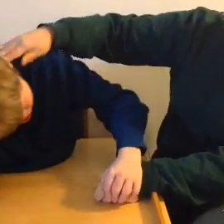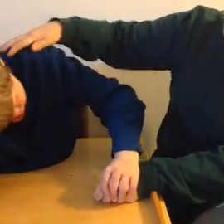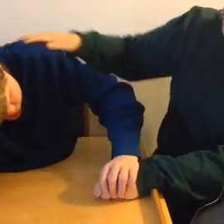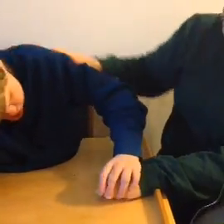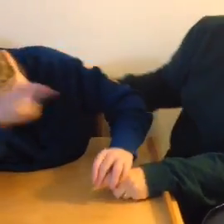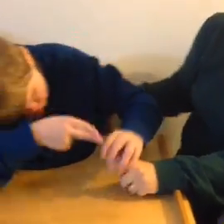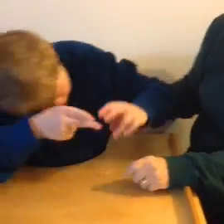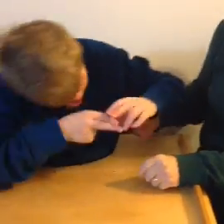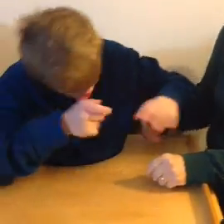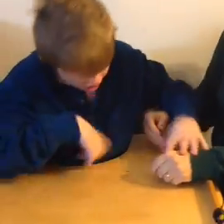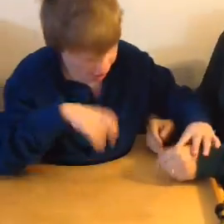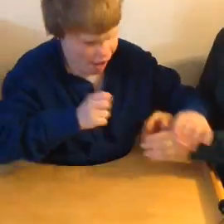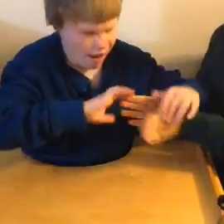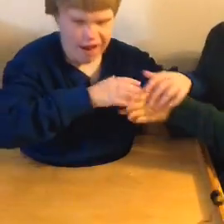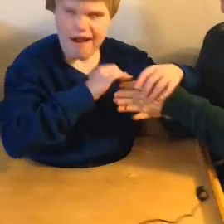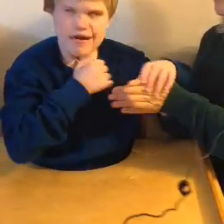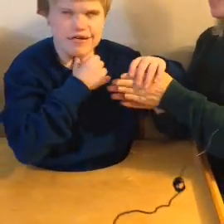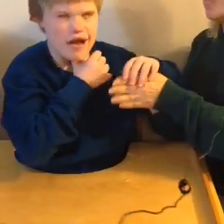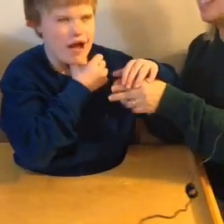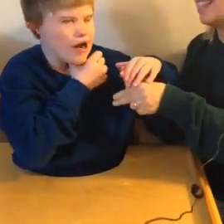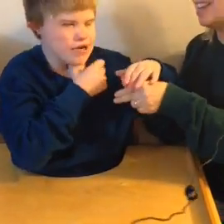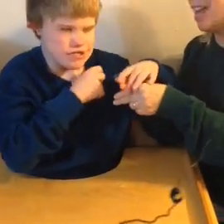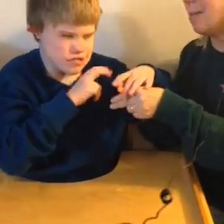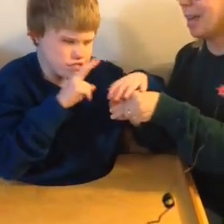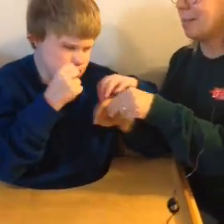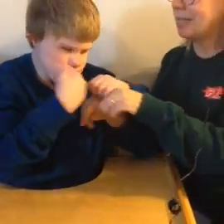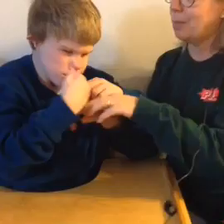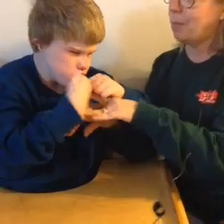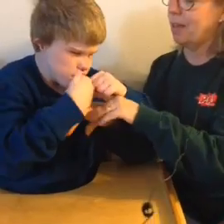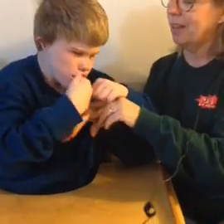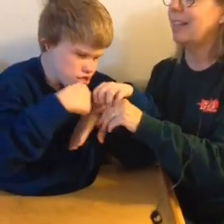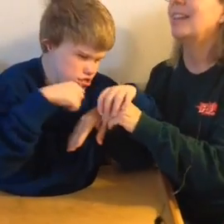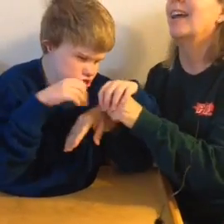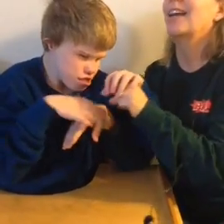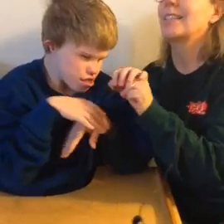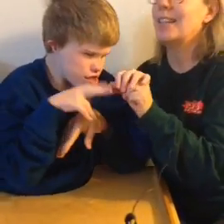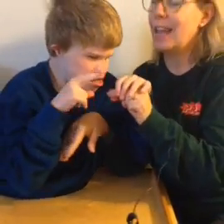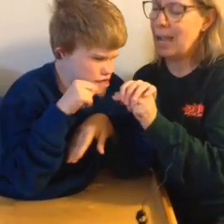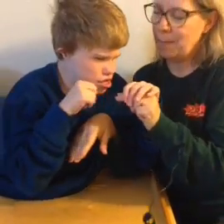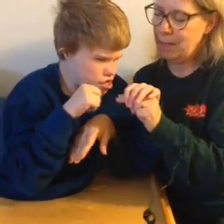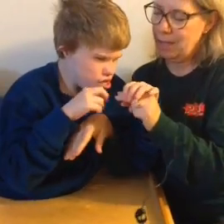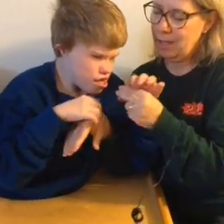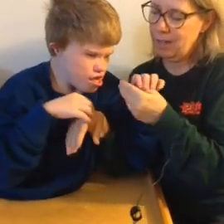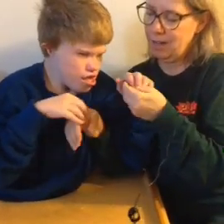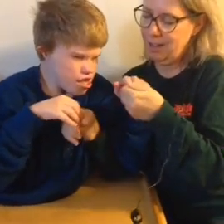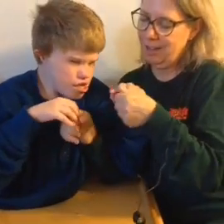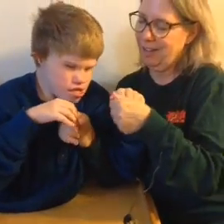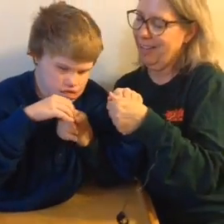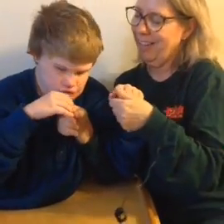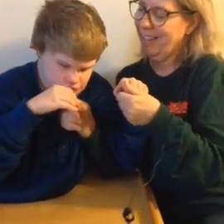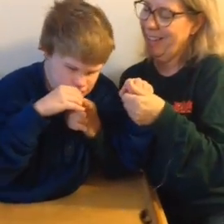Huh? Yes, yes, the name game. Let's spell it. Yes, name. N